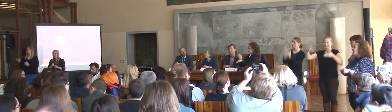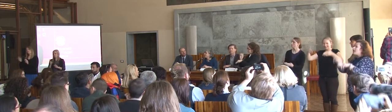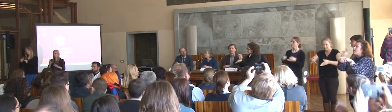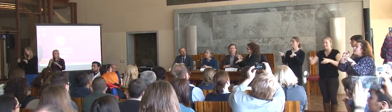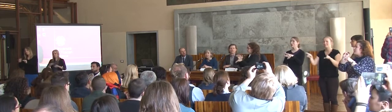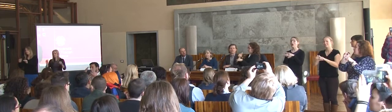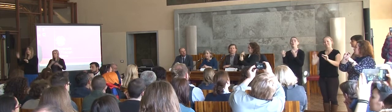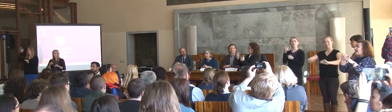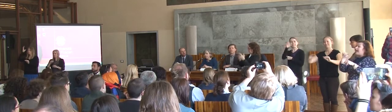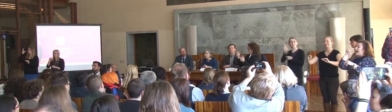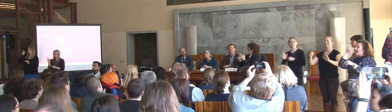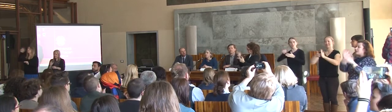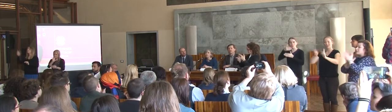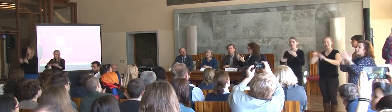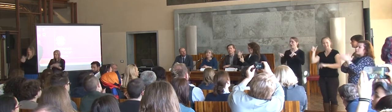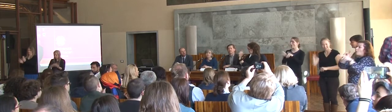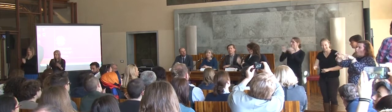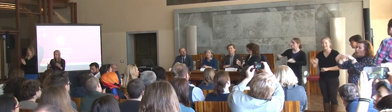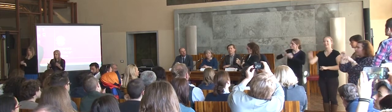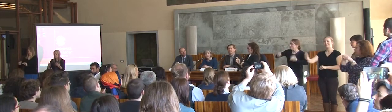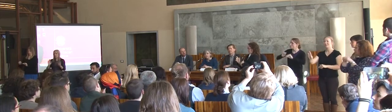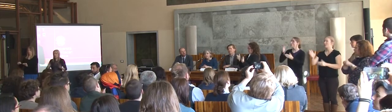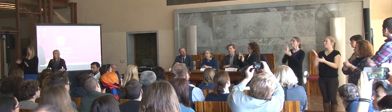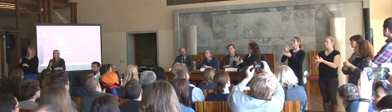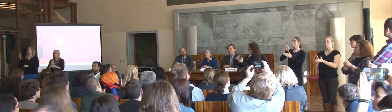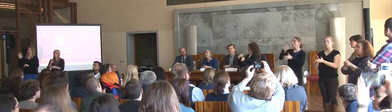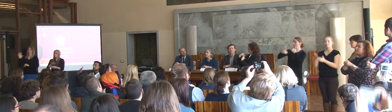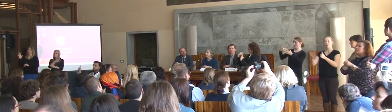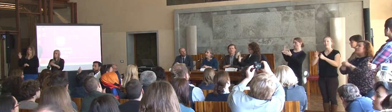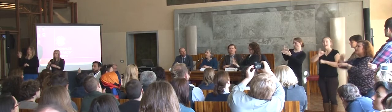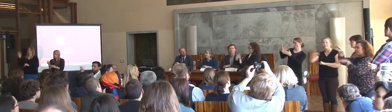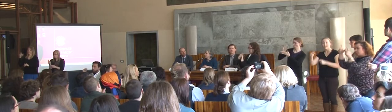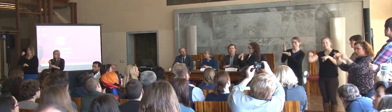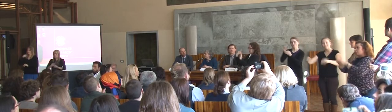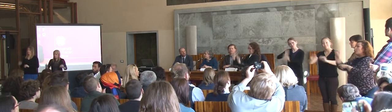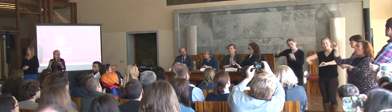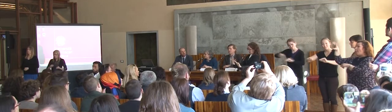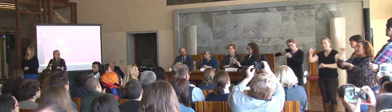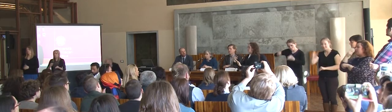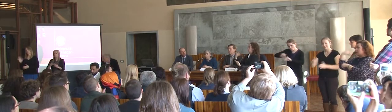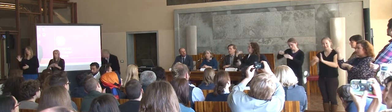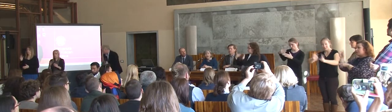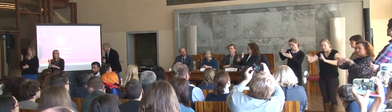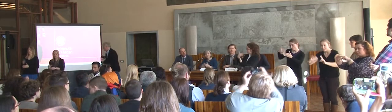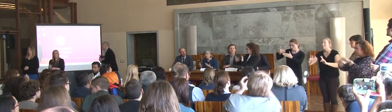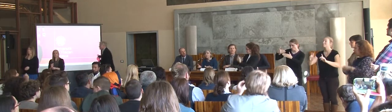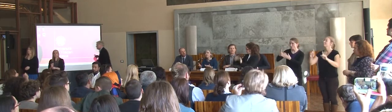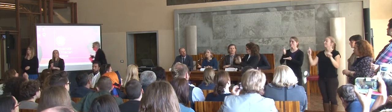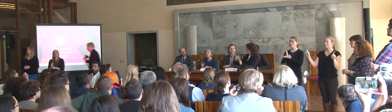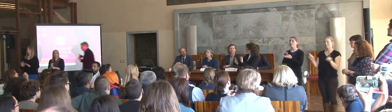teaching of Italian Sign Language for about 15 years now. And we